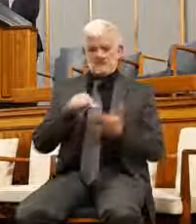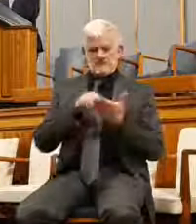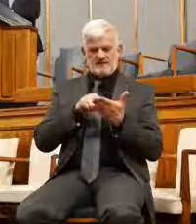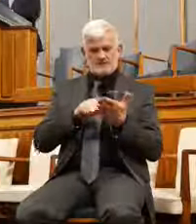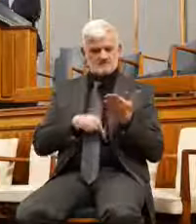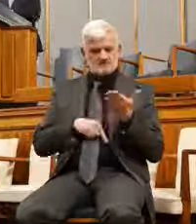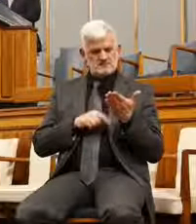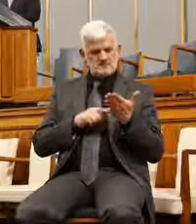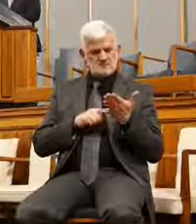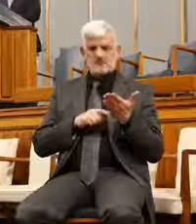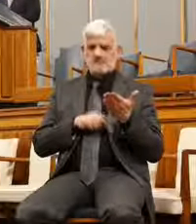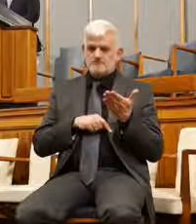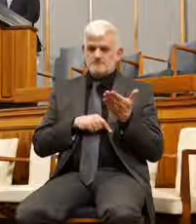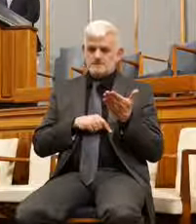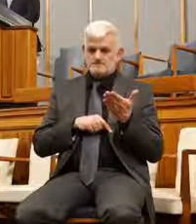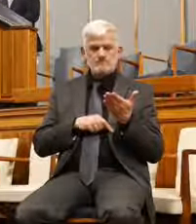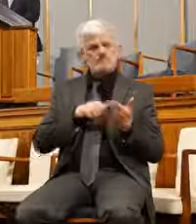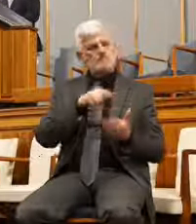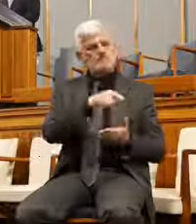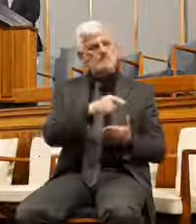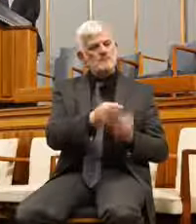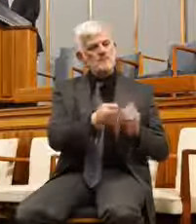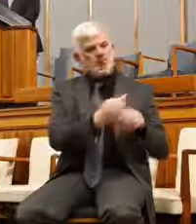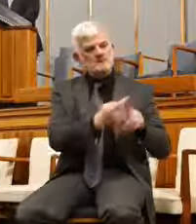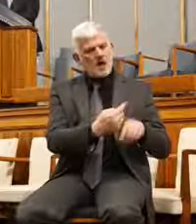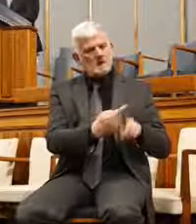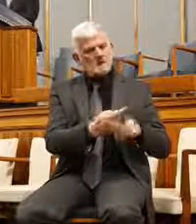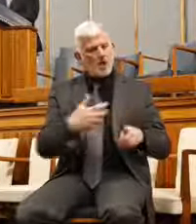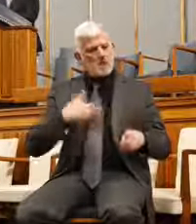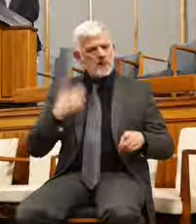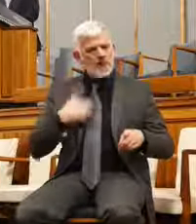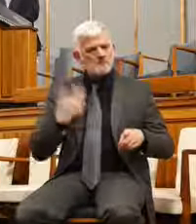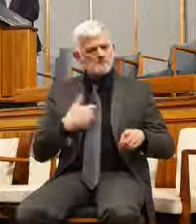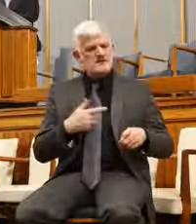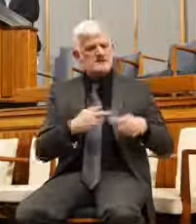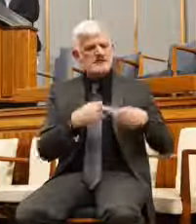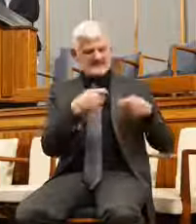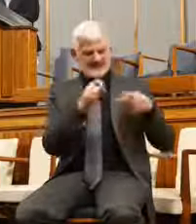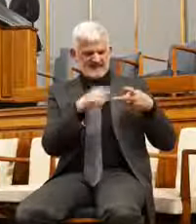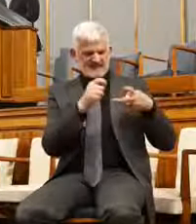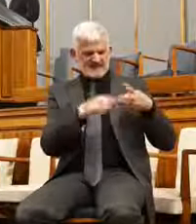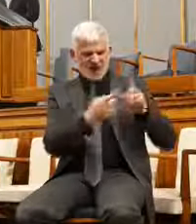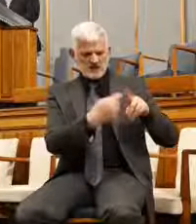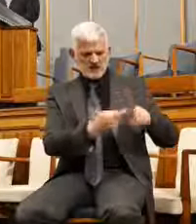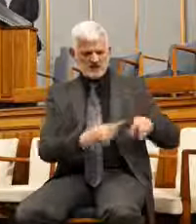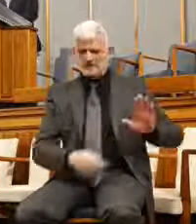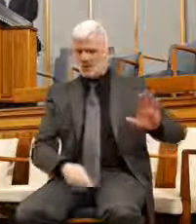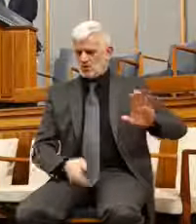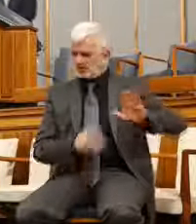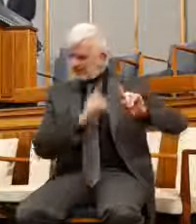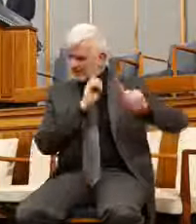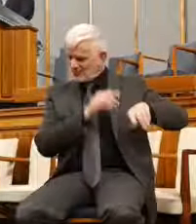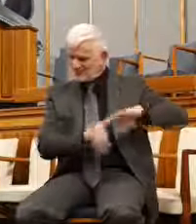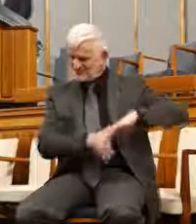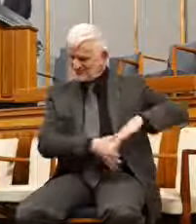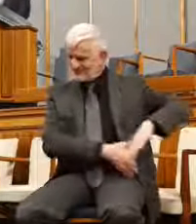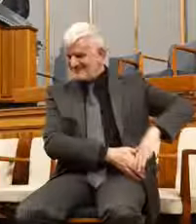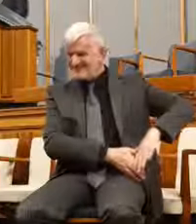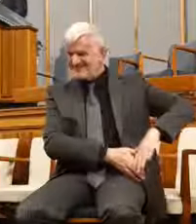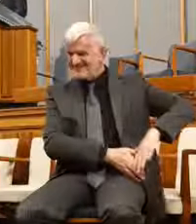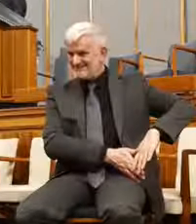off answers to those complaints. He comes first to a major point. The trouble with you, he